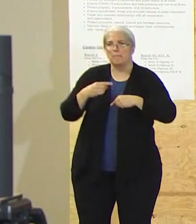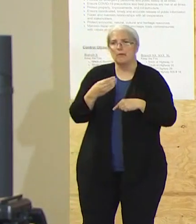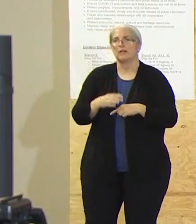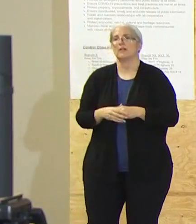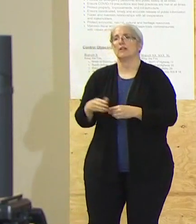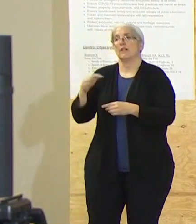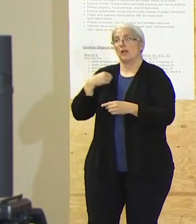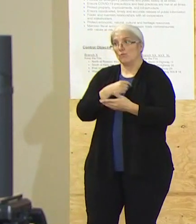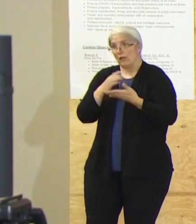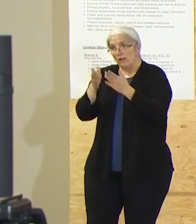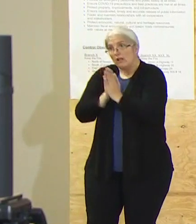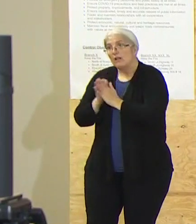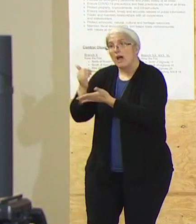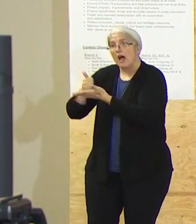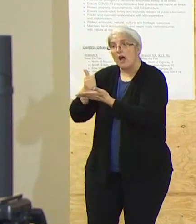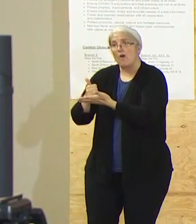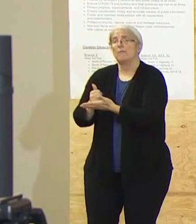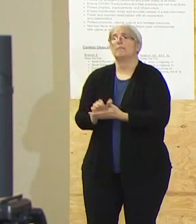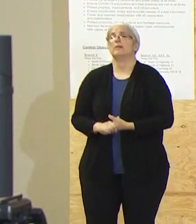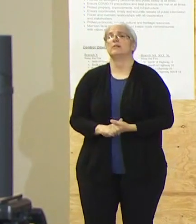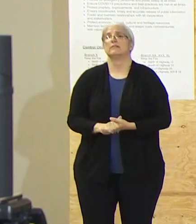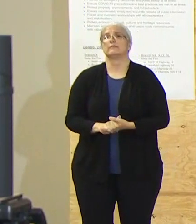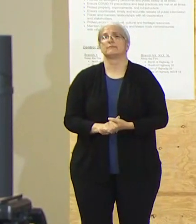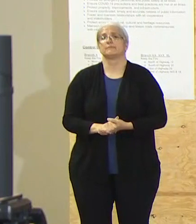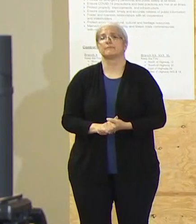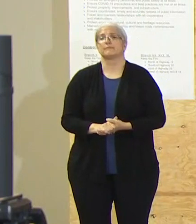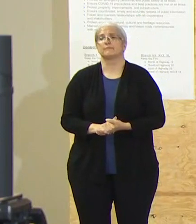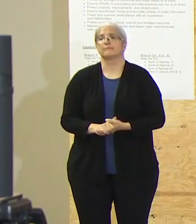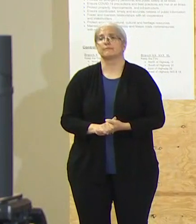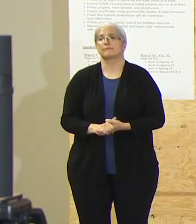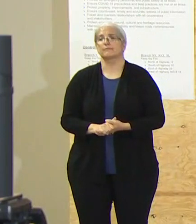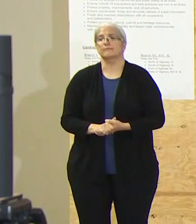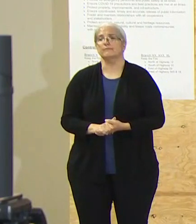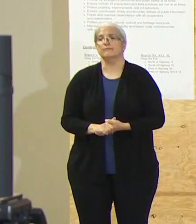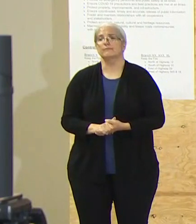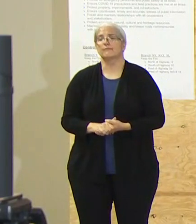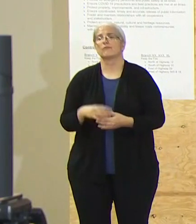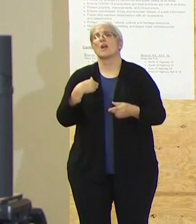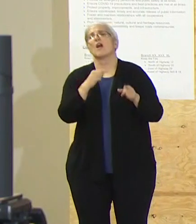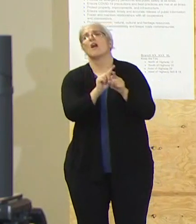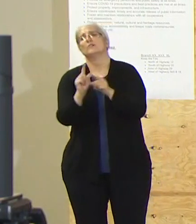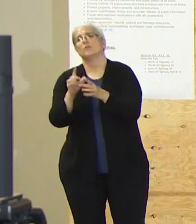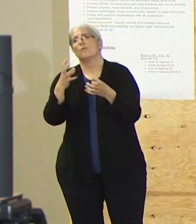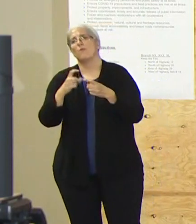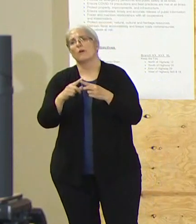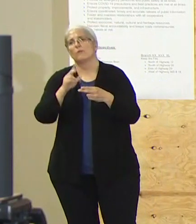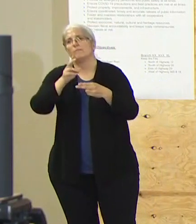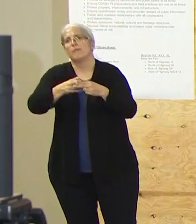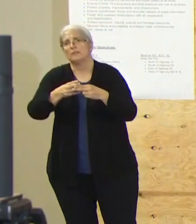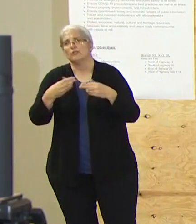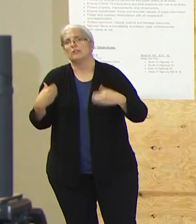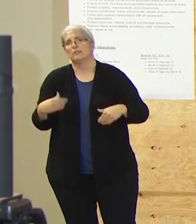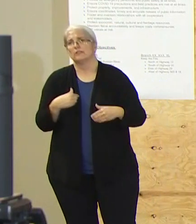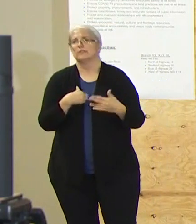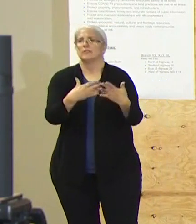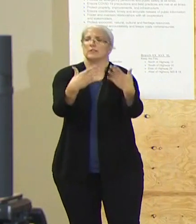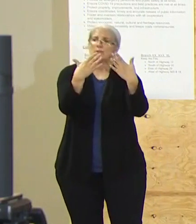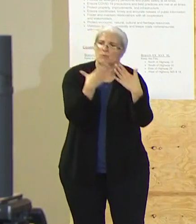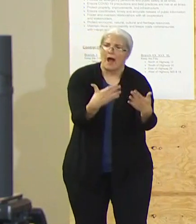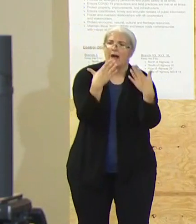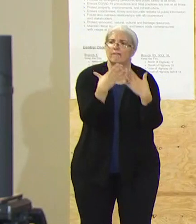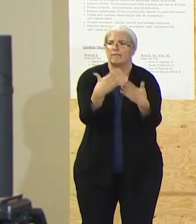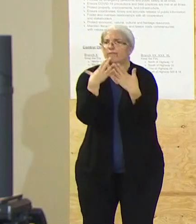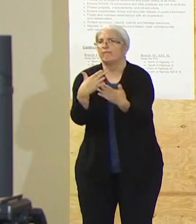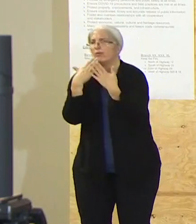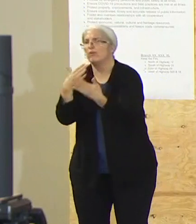that talent as well. So I just want to express gratitude for that broader mutual aid system, this EMAC system that's in